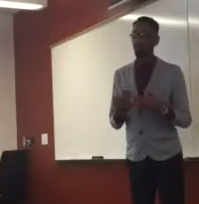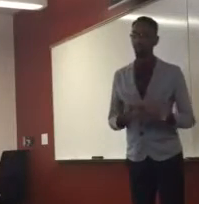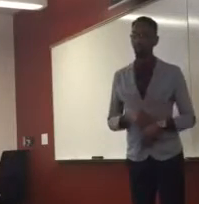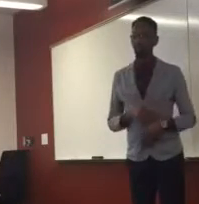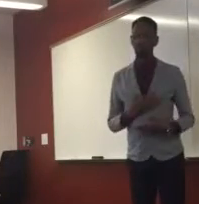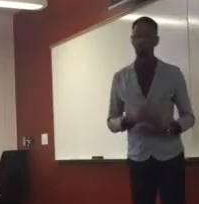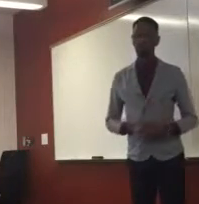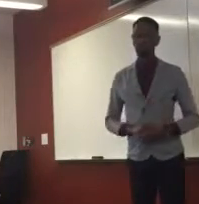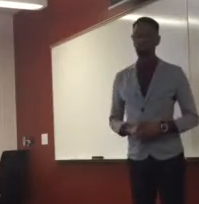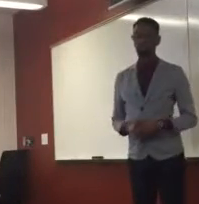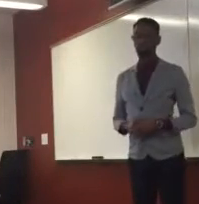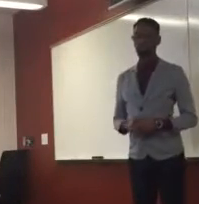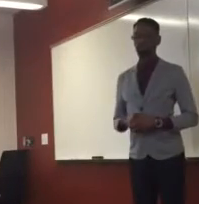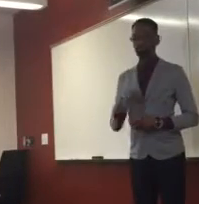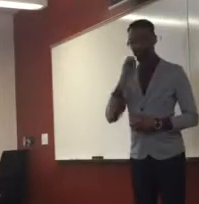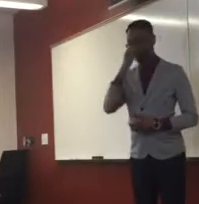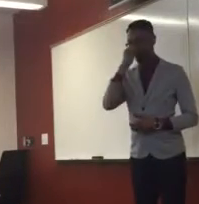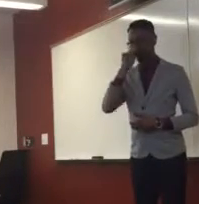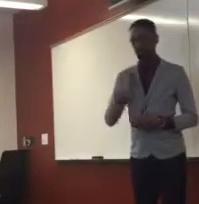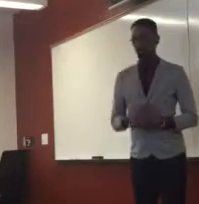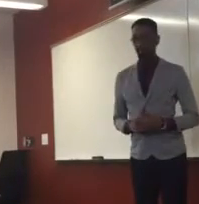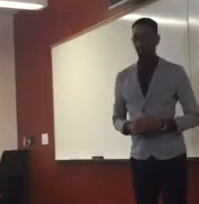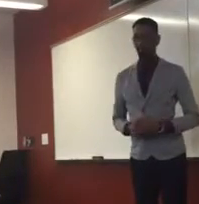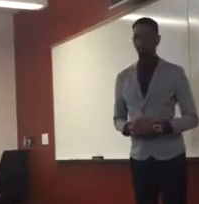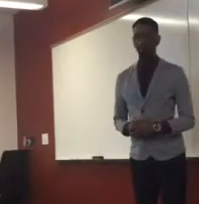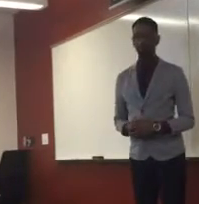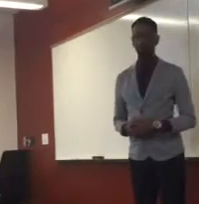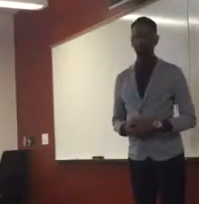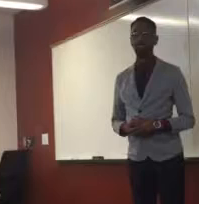I'm sorry. It's okay.